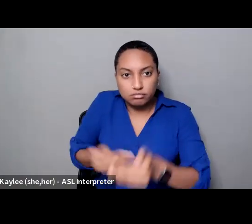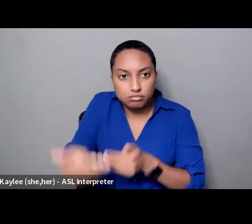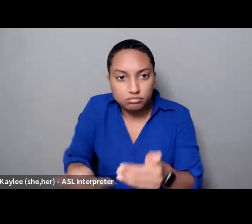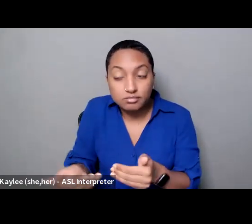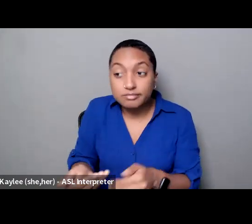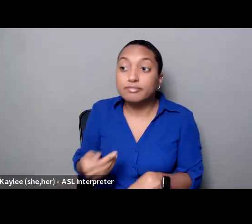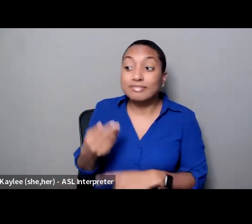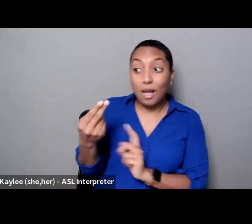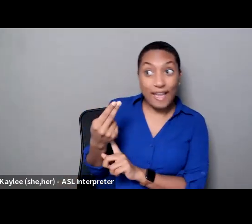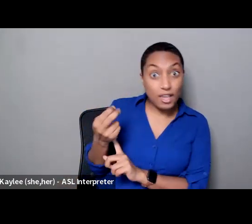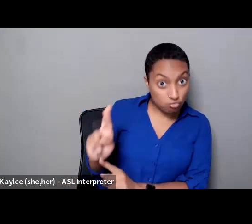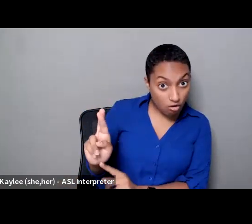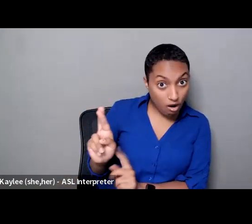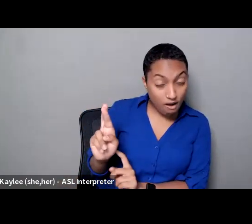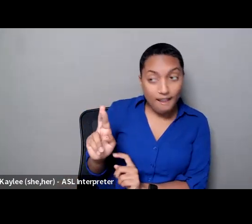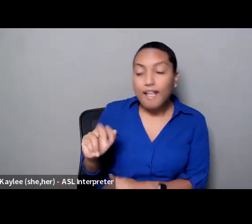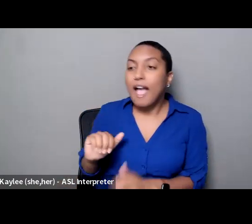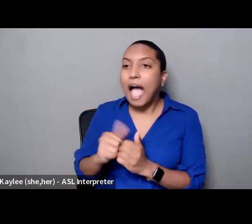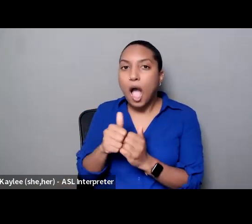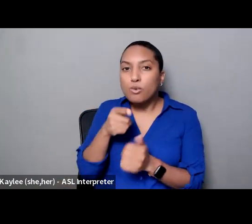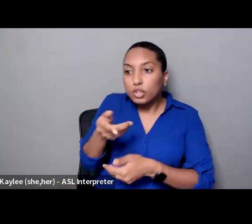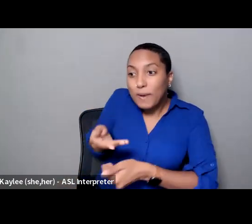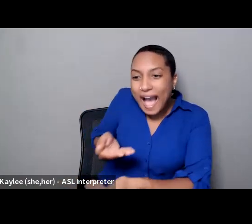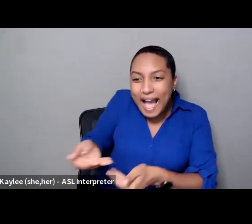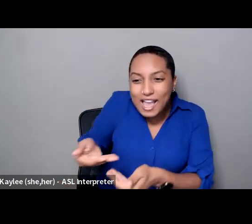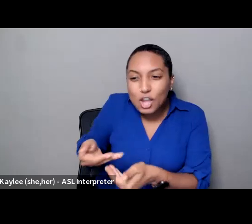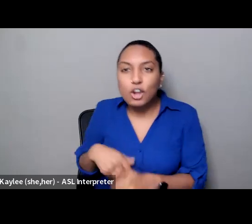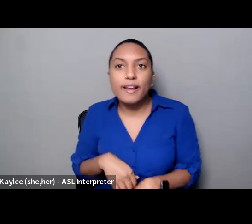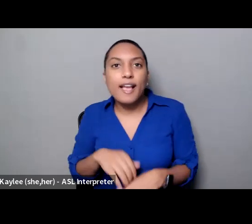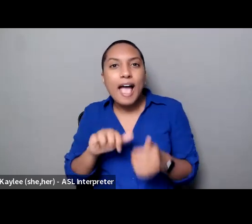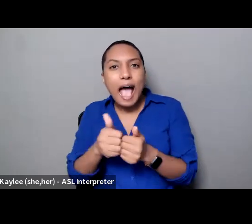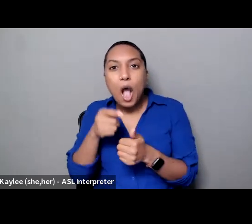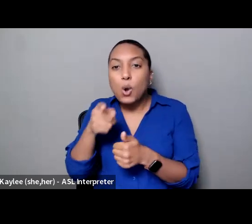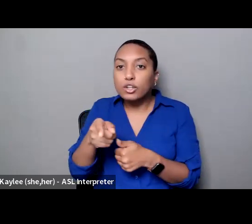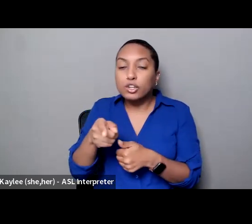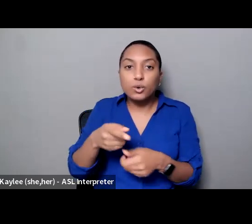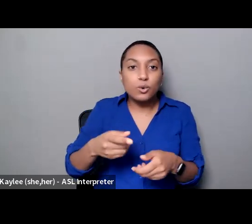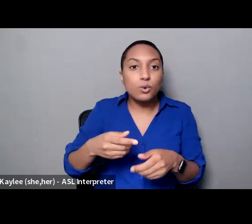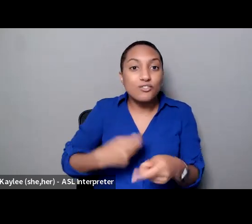only recruitment, but succession planning, training,